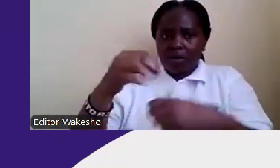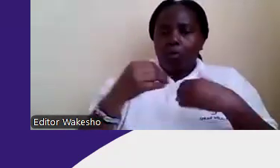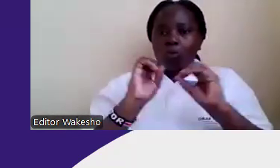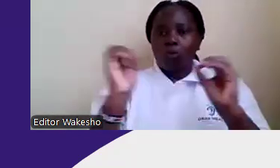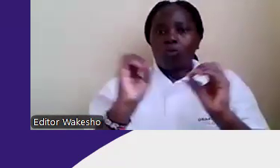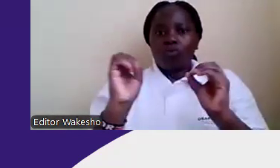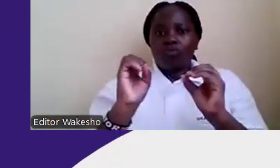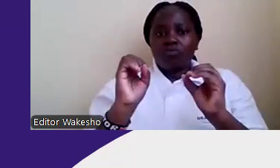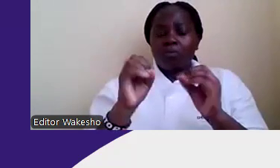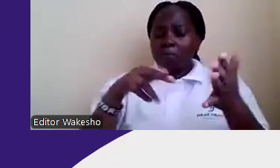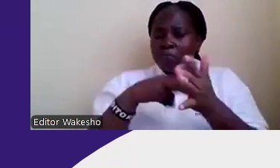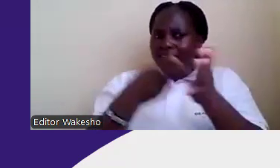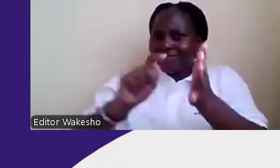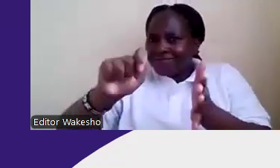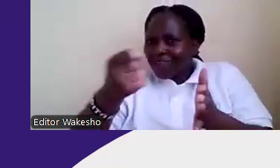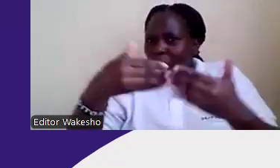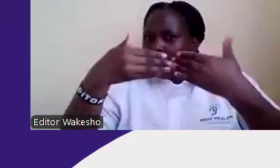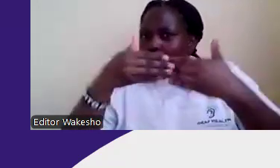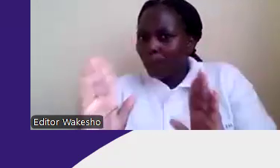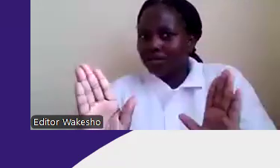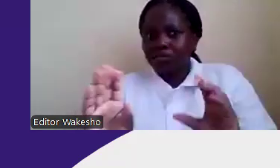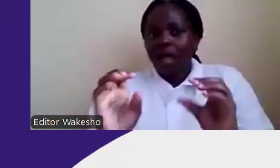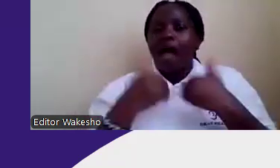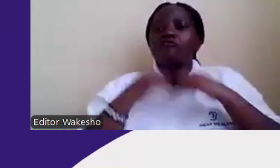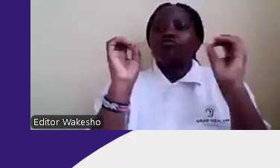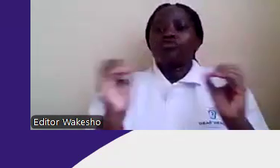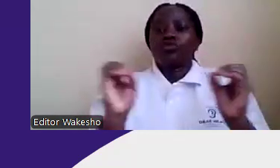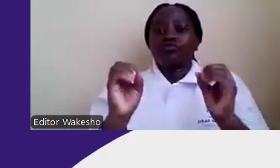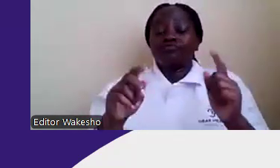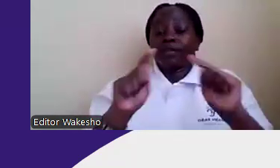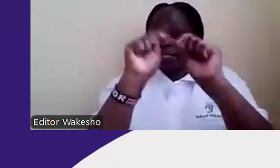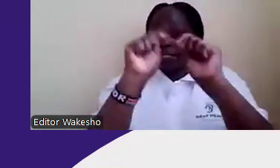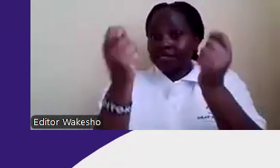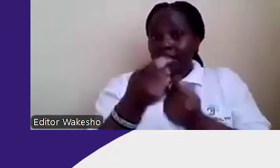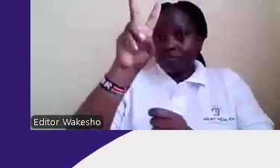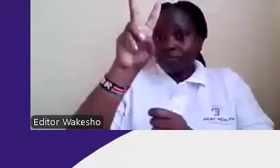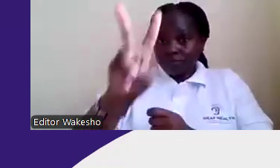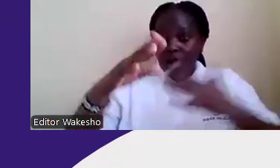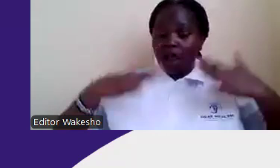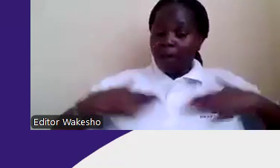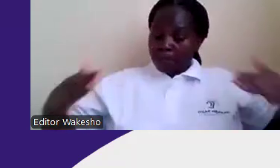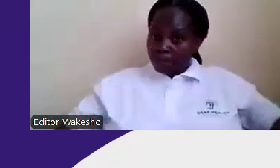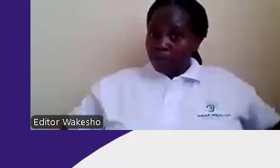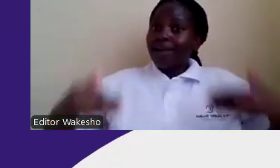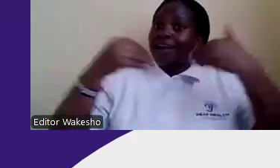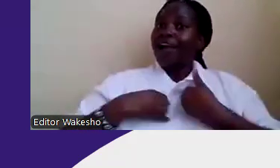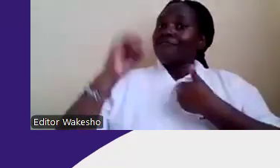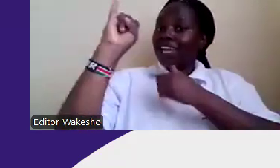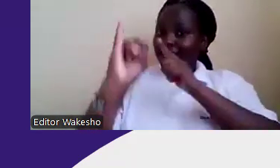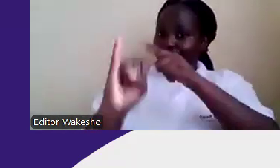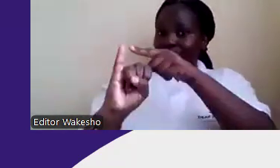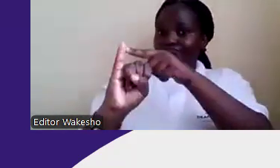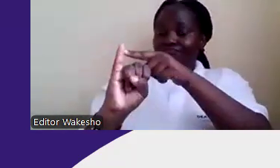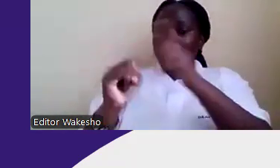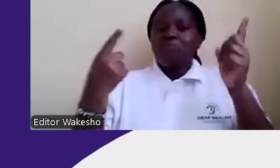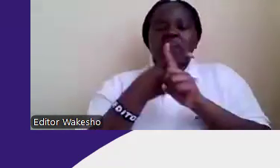not being manufactured. You can also have type 2, whereby the body makes insulin, yes, but it does not use